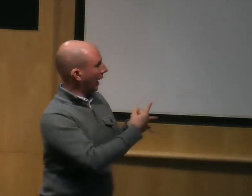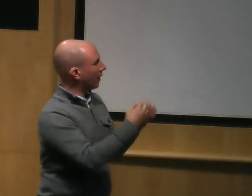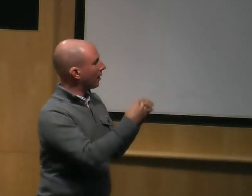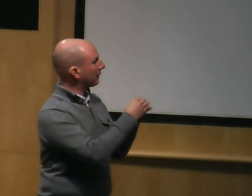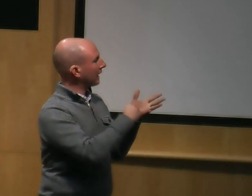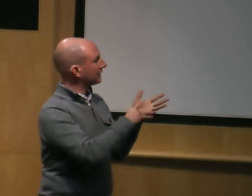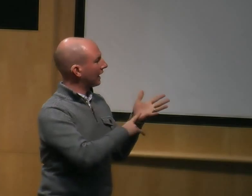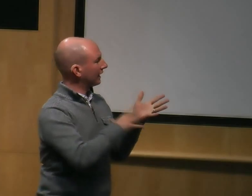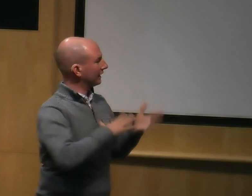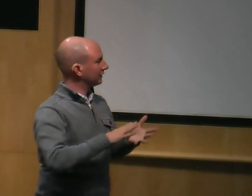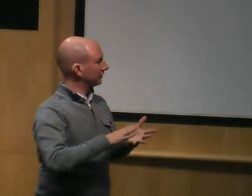research.